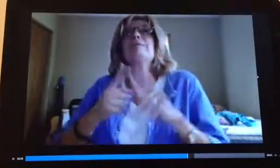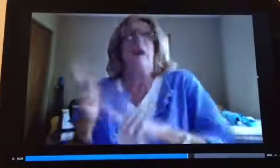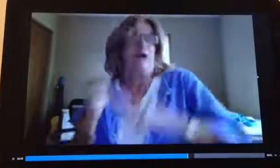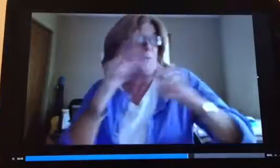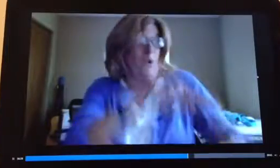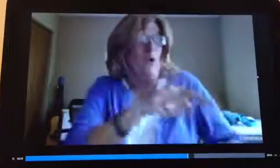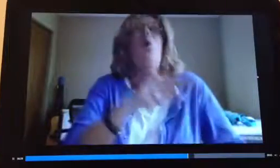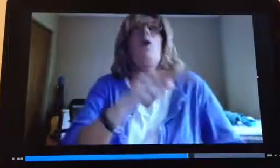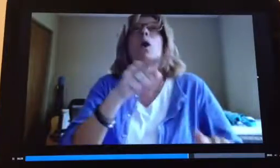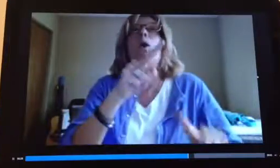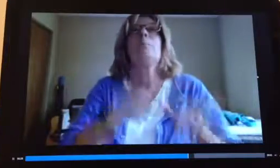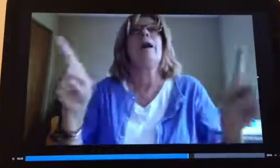but